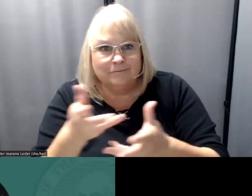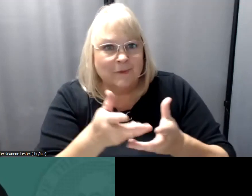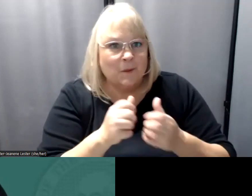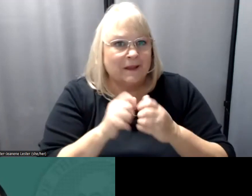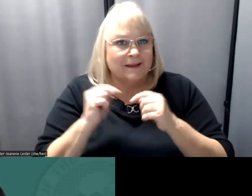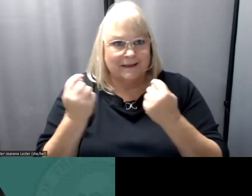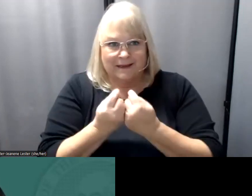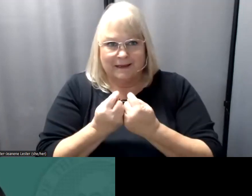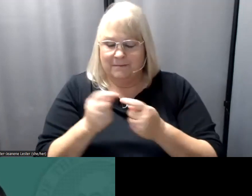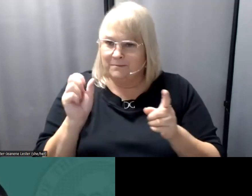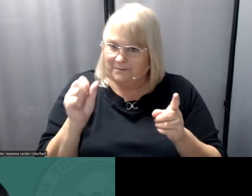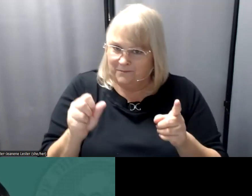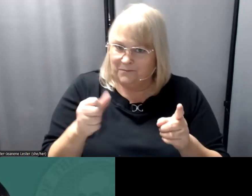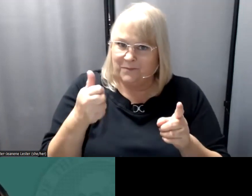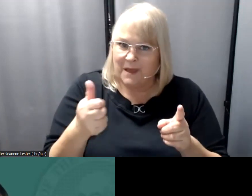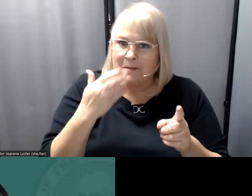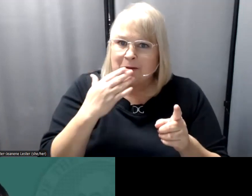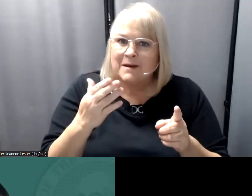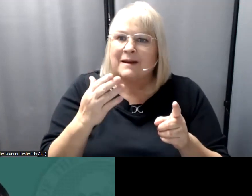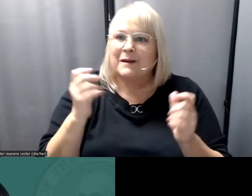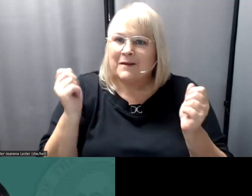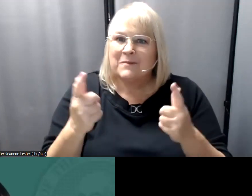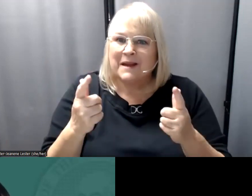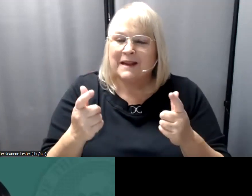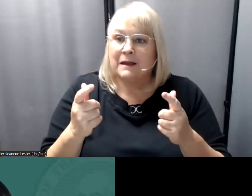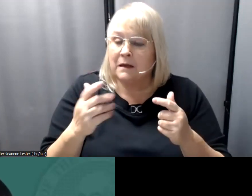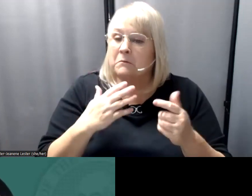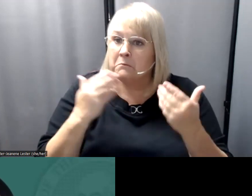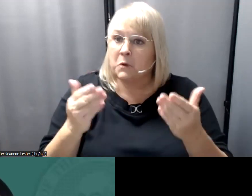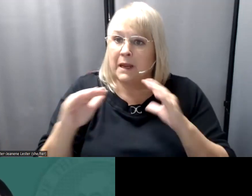Yeah, good on you, everybody. Feel free to